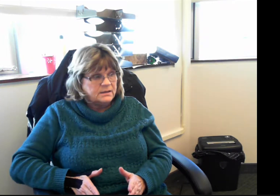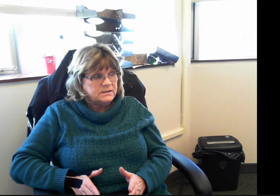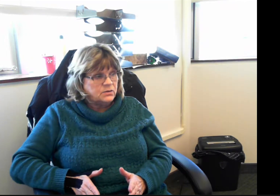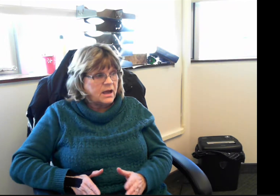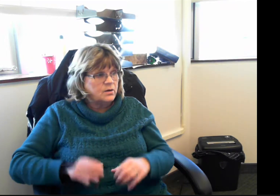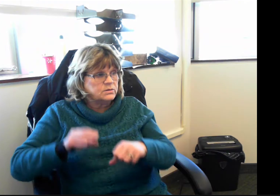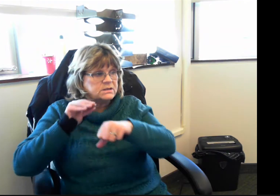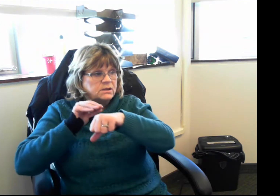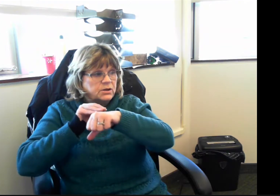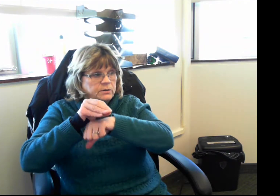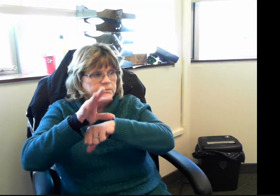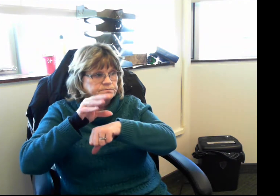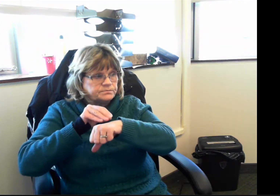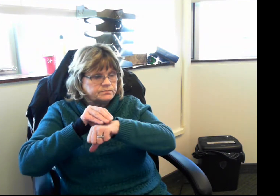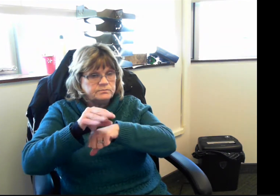Okay, so counselor.